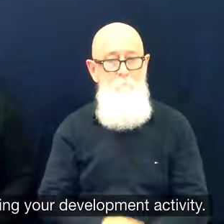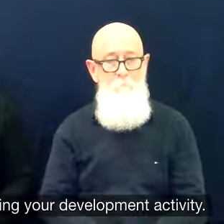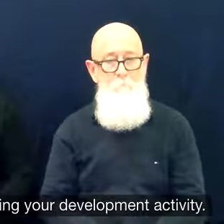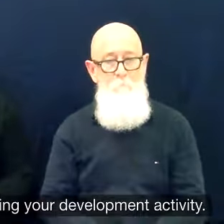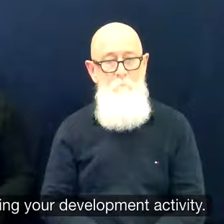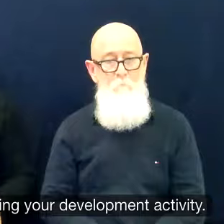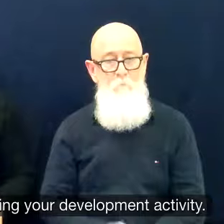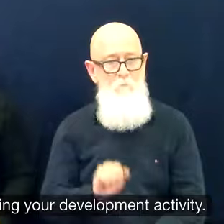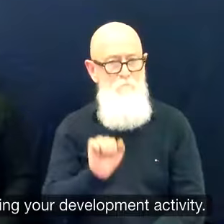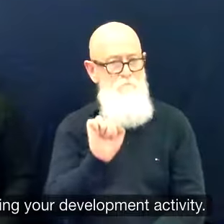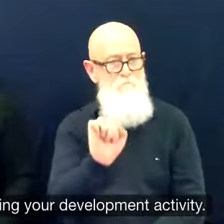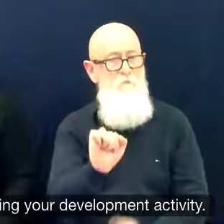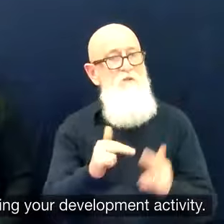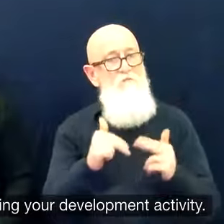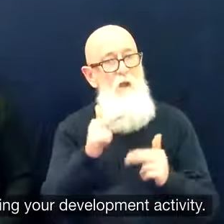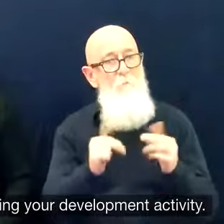with your development?